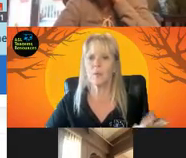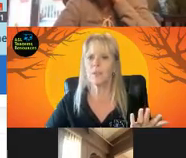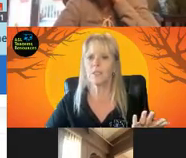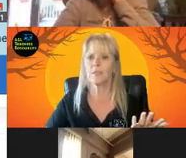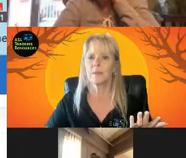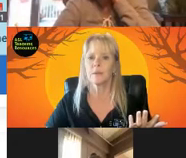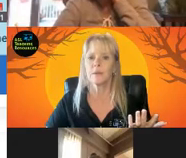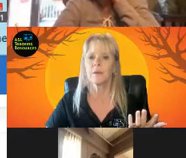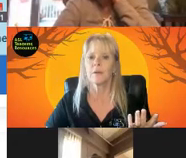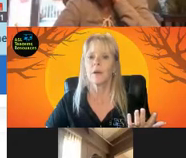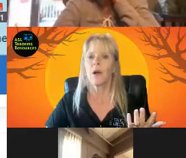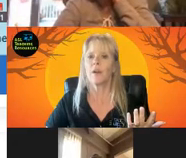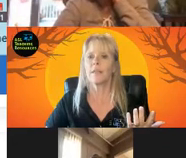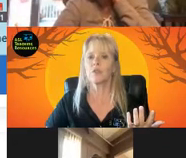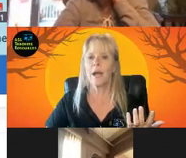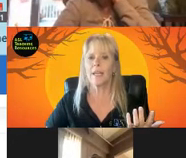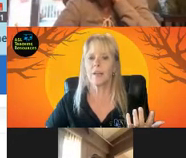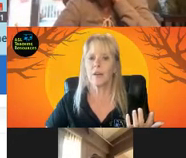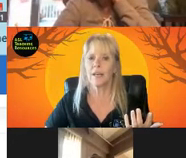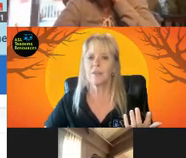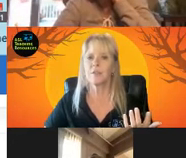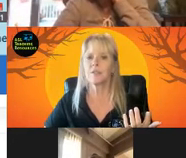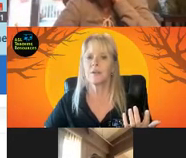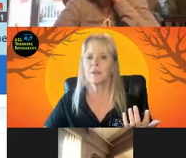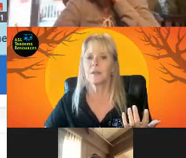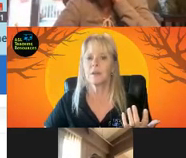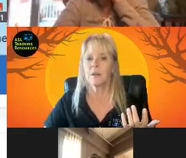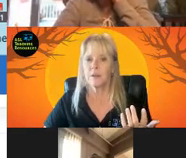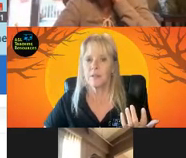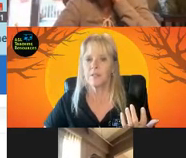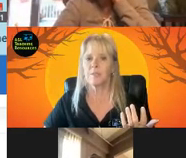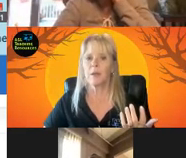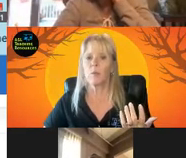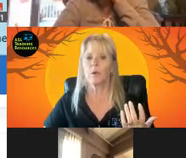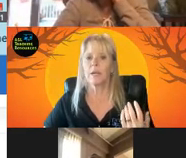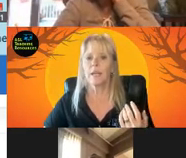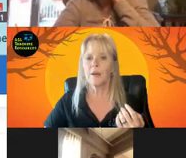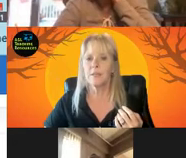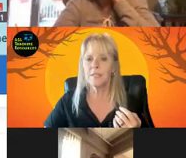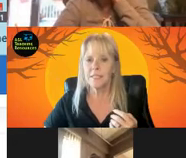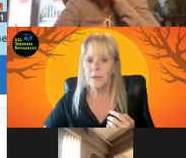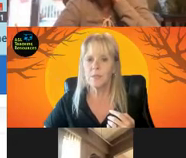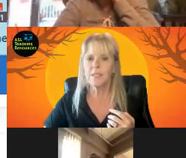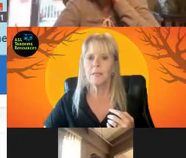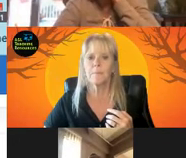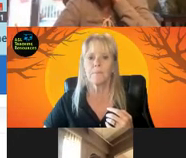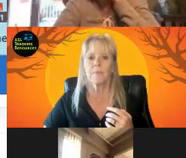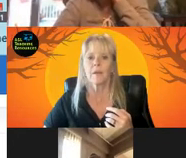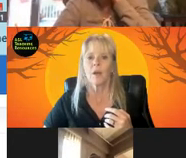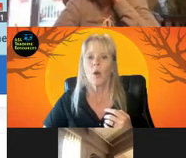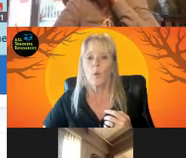then here we just are then dragging our letters to spell the word. And notice the